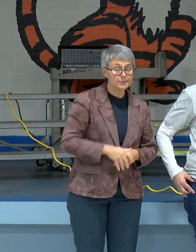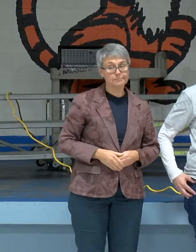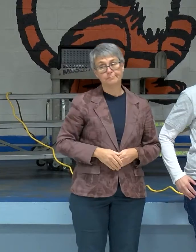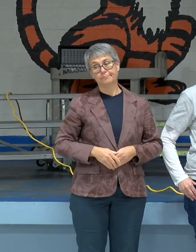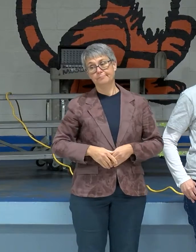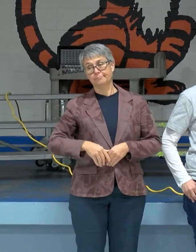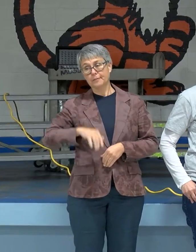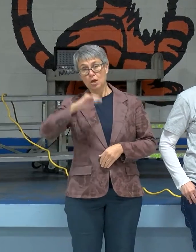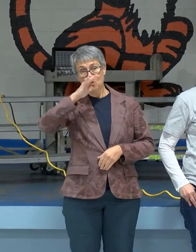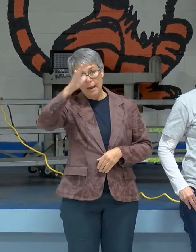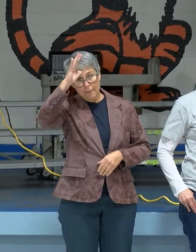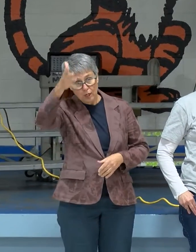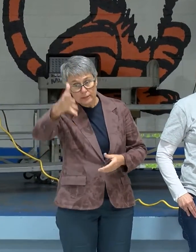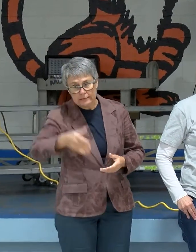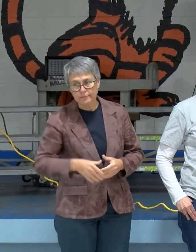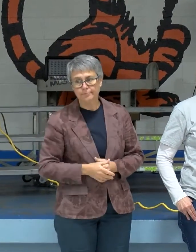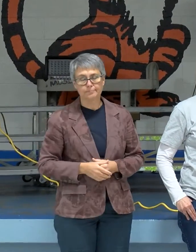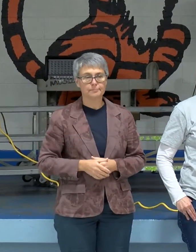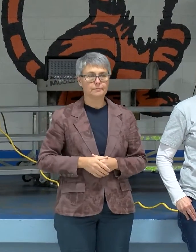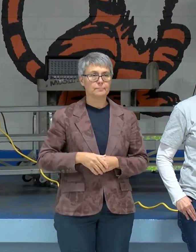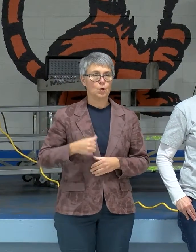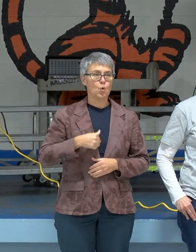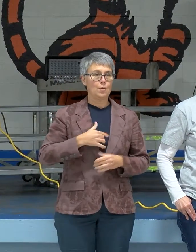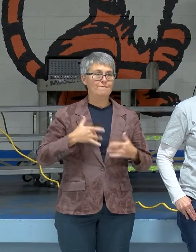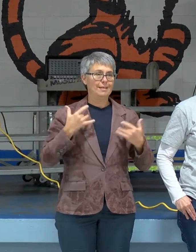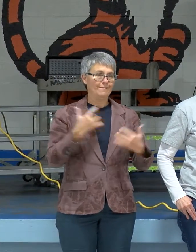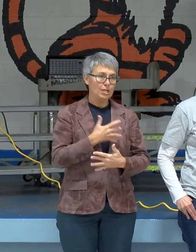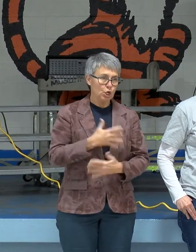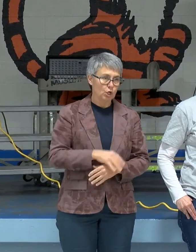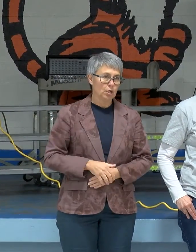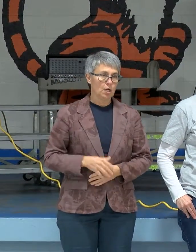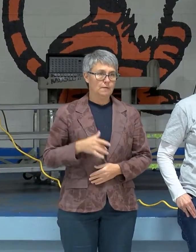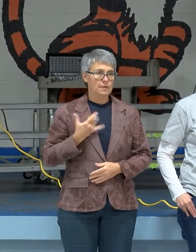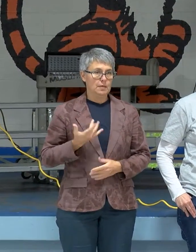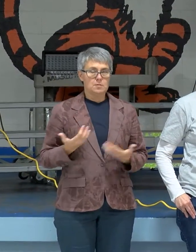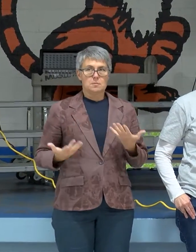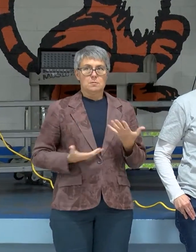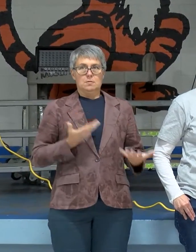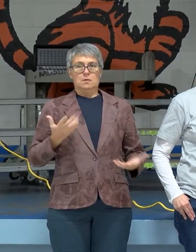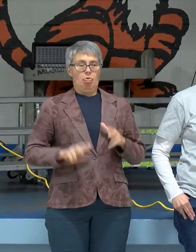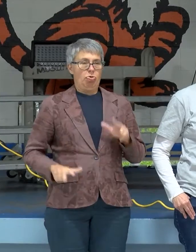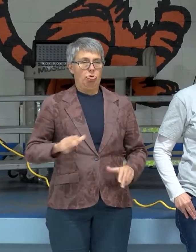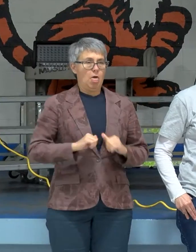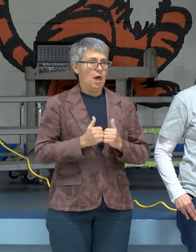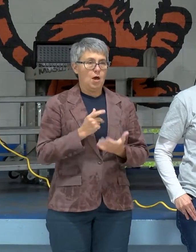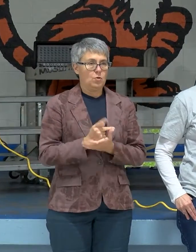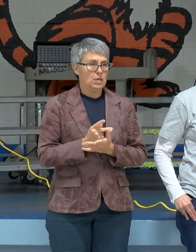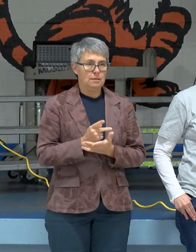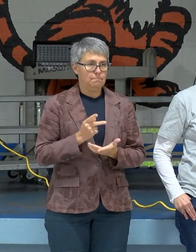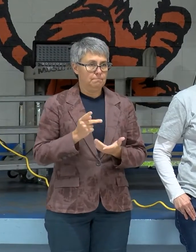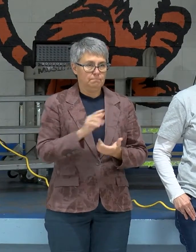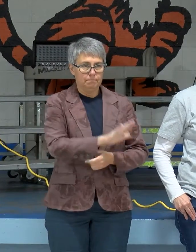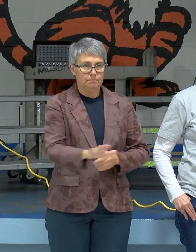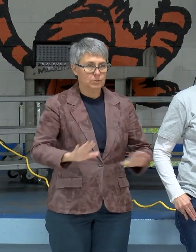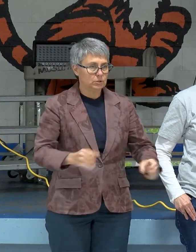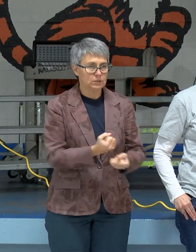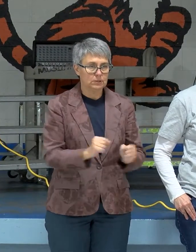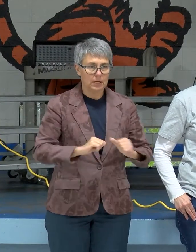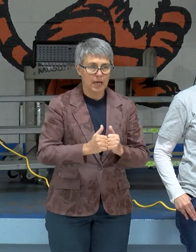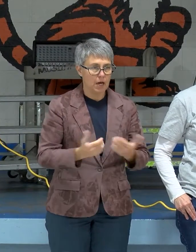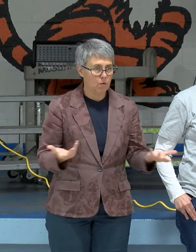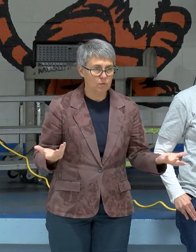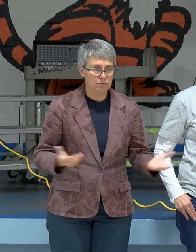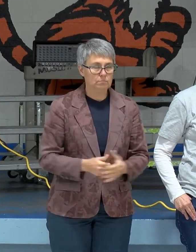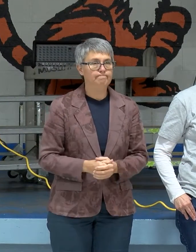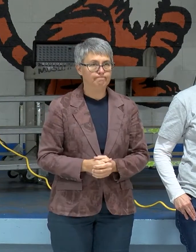we often feel a lot of fear and feel helpless about how to keep our children safe. So tonight, we have a slide